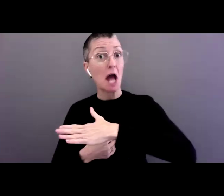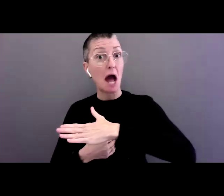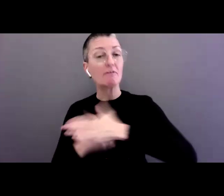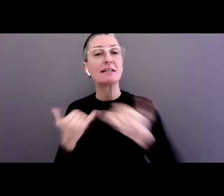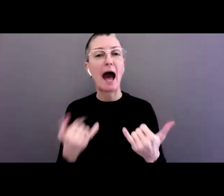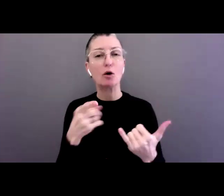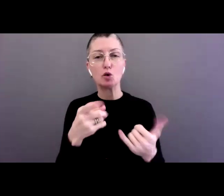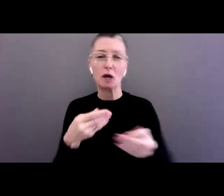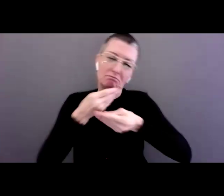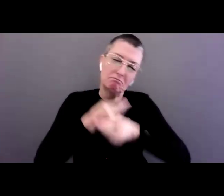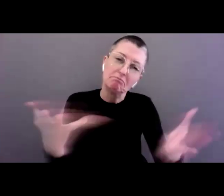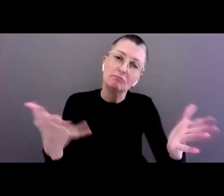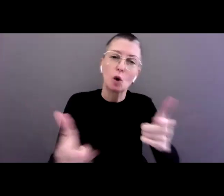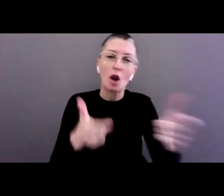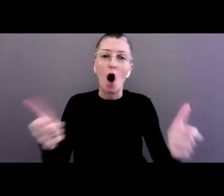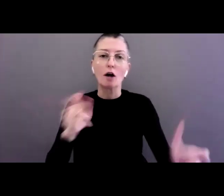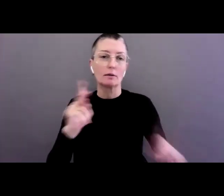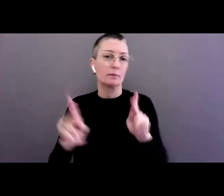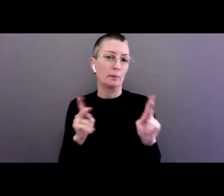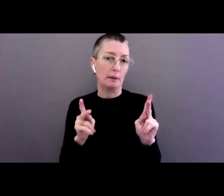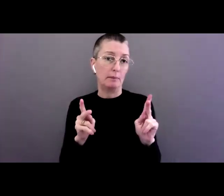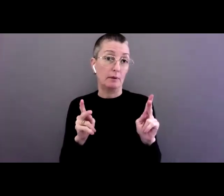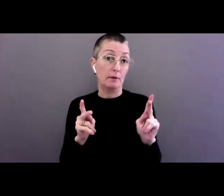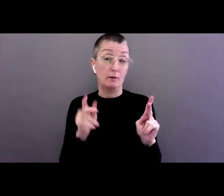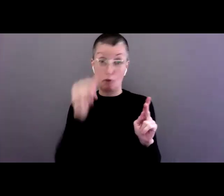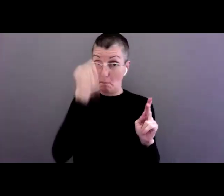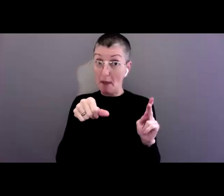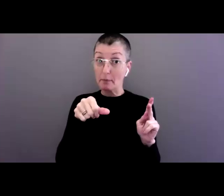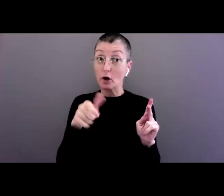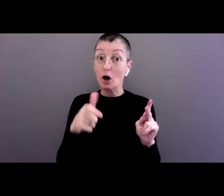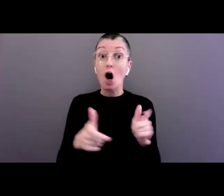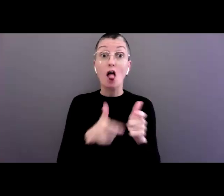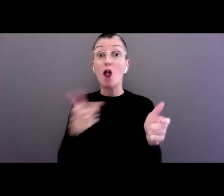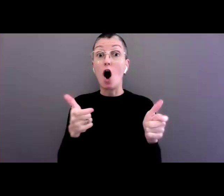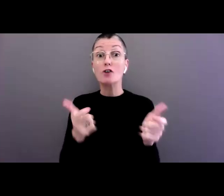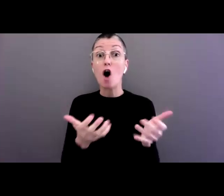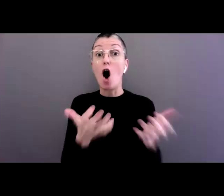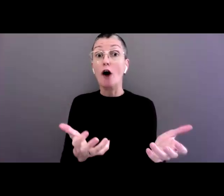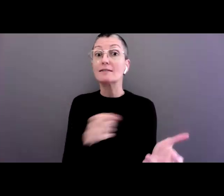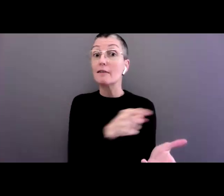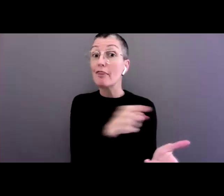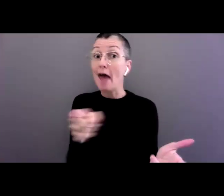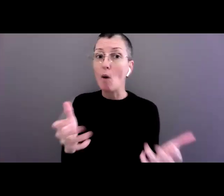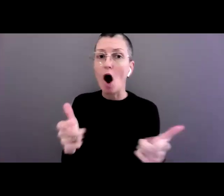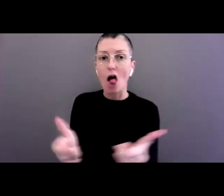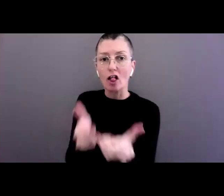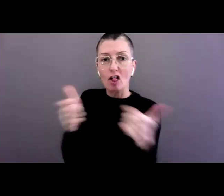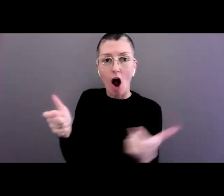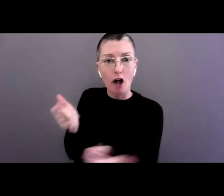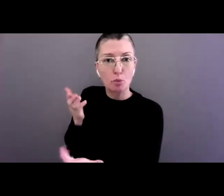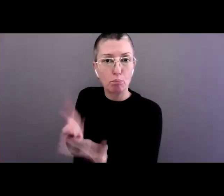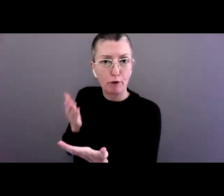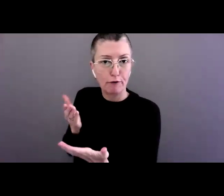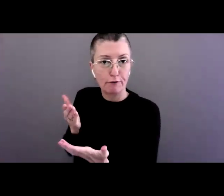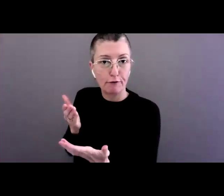But just remember, blowing up to a whole bunch of people, they want to see a whole bunch of proof, or they want to hear about it from somebody they know. And